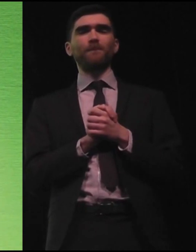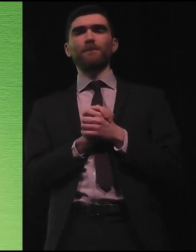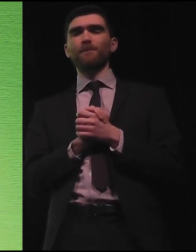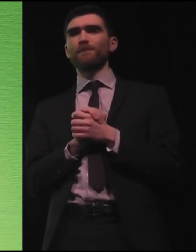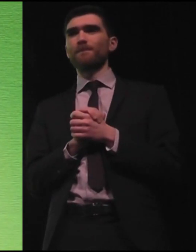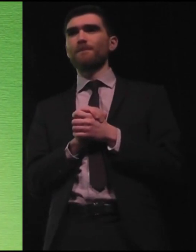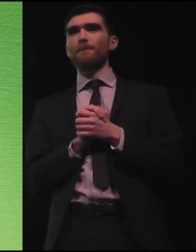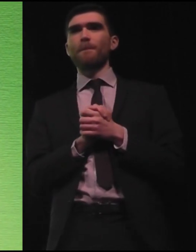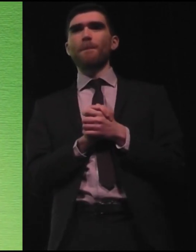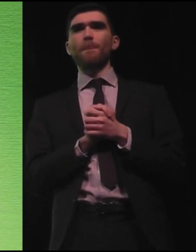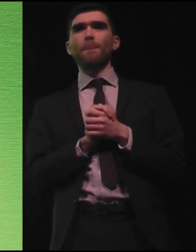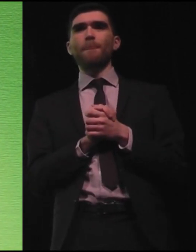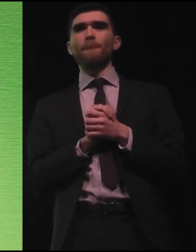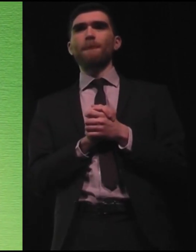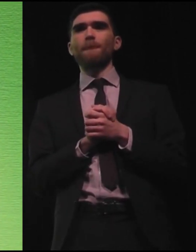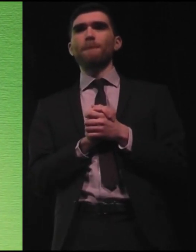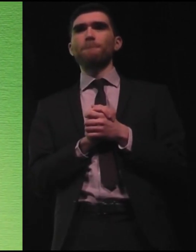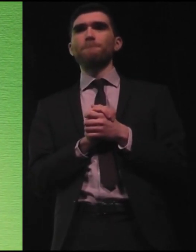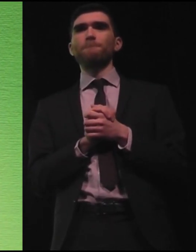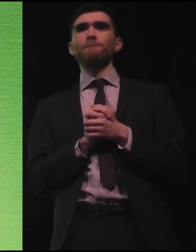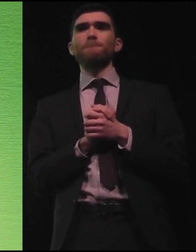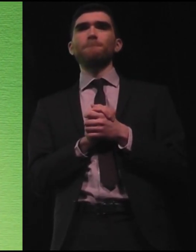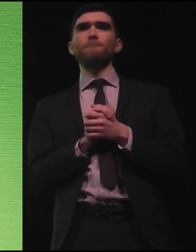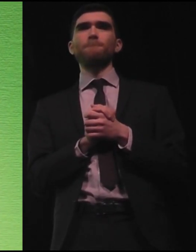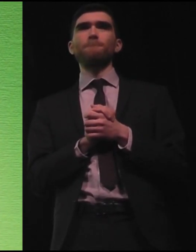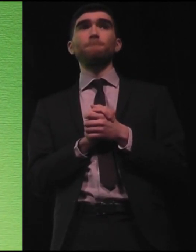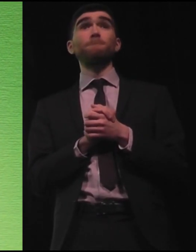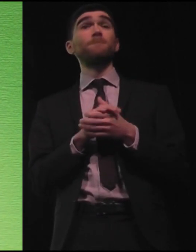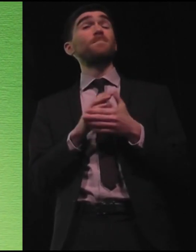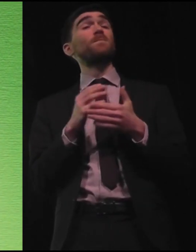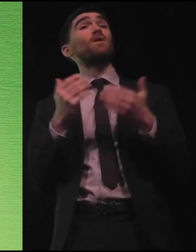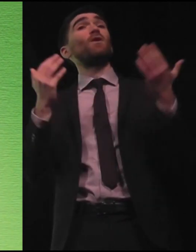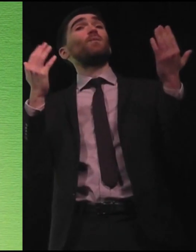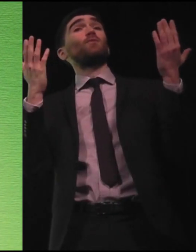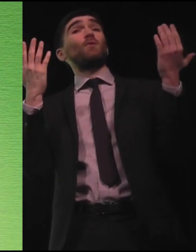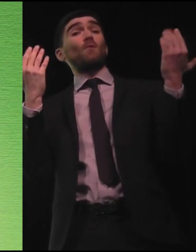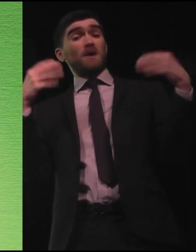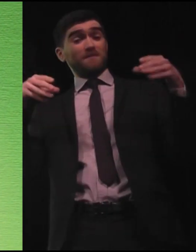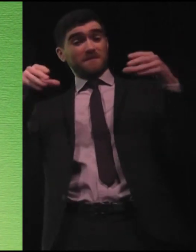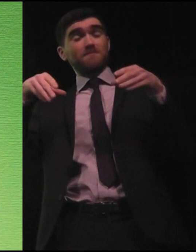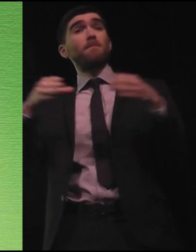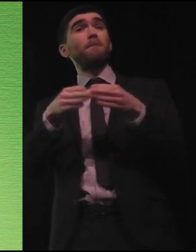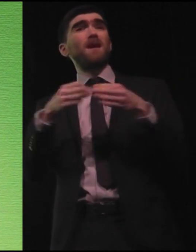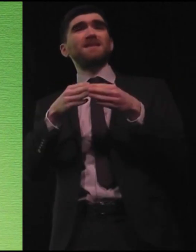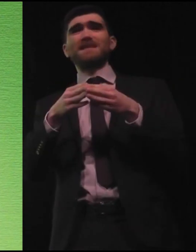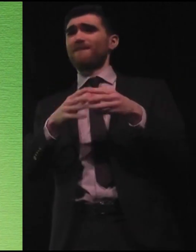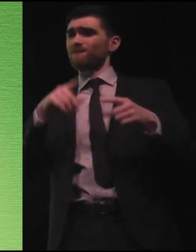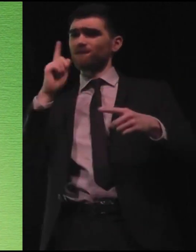Welcome to the fastest growing political movement in England and Wales.